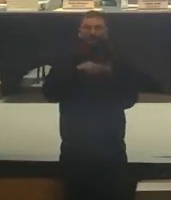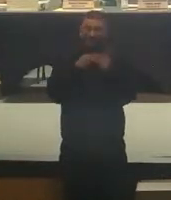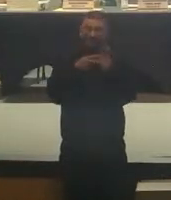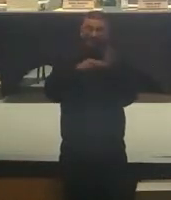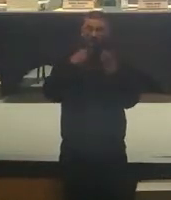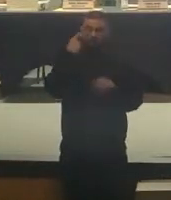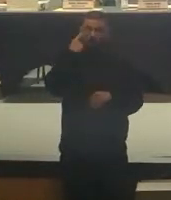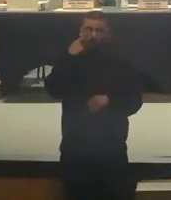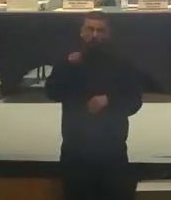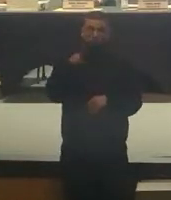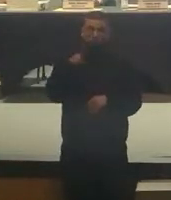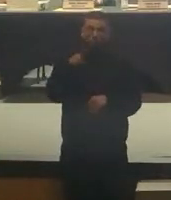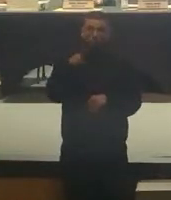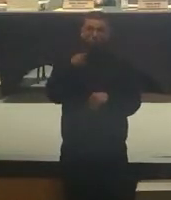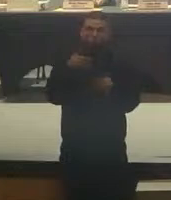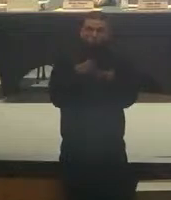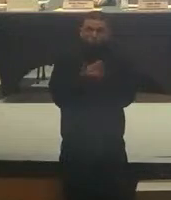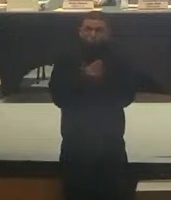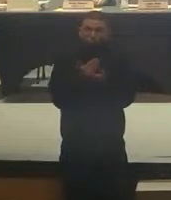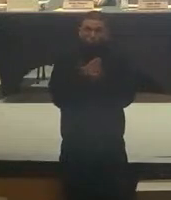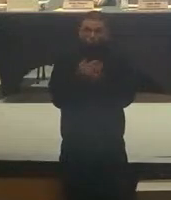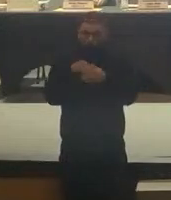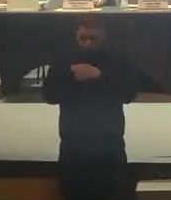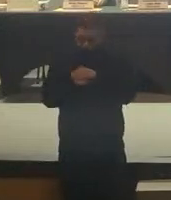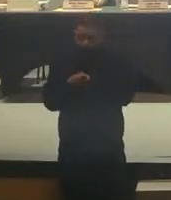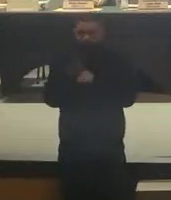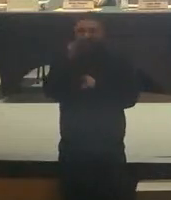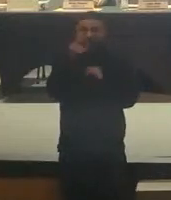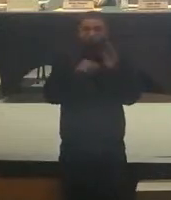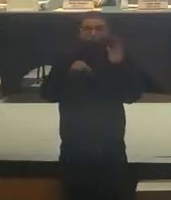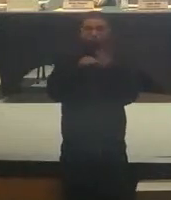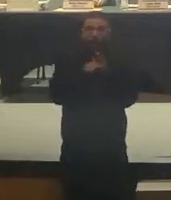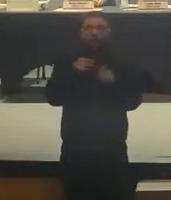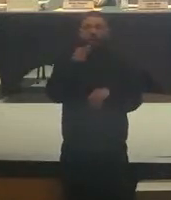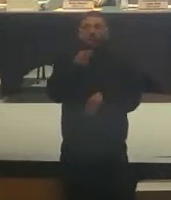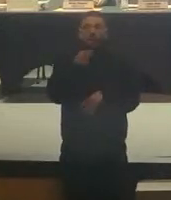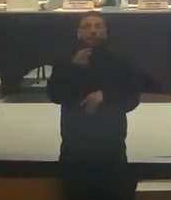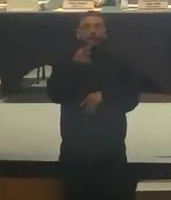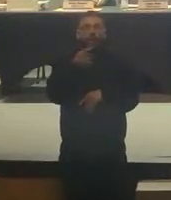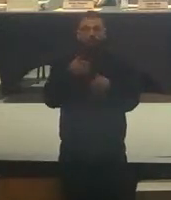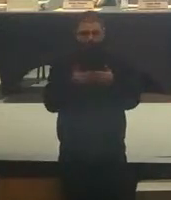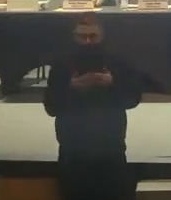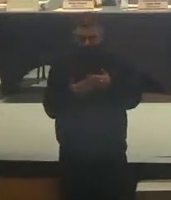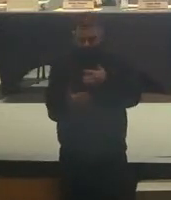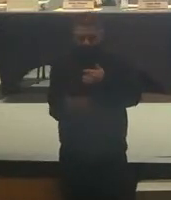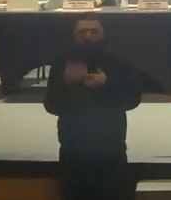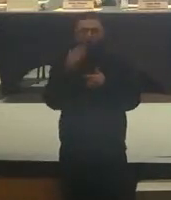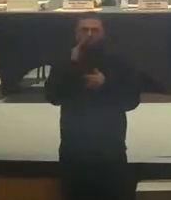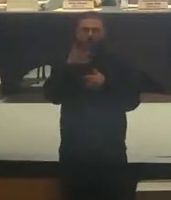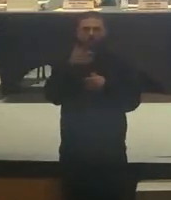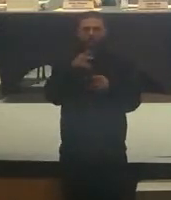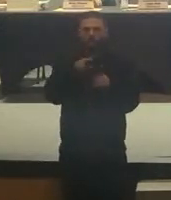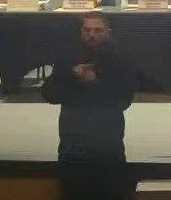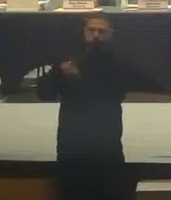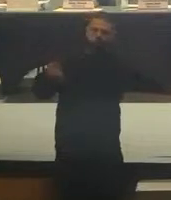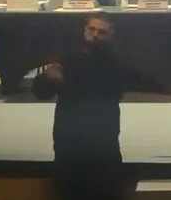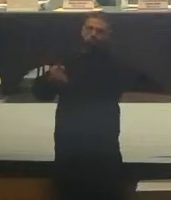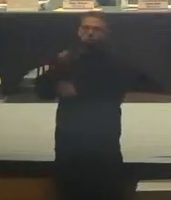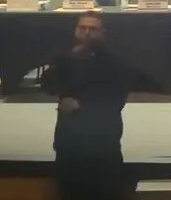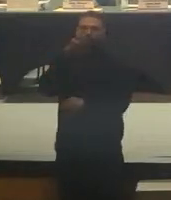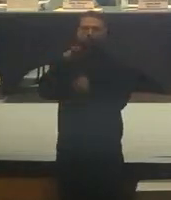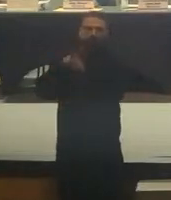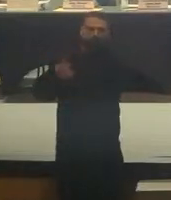9 students and newly enrolled students in the area would be reassigned each year. Area